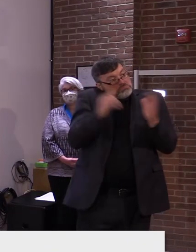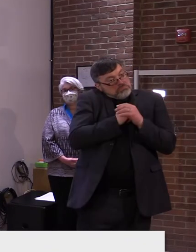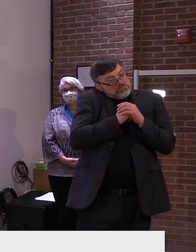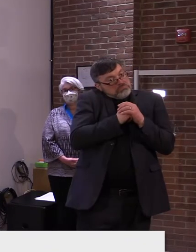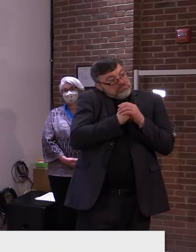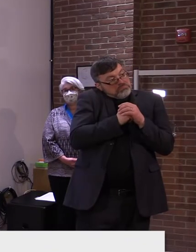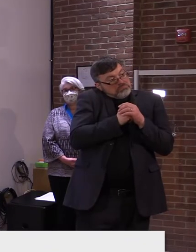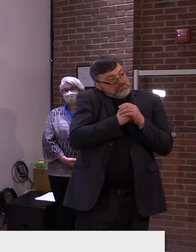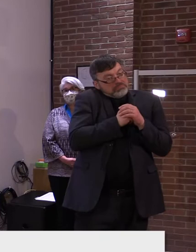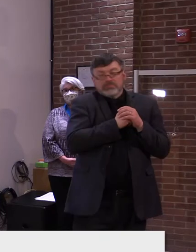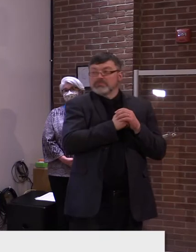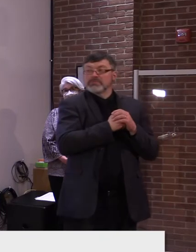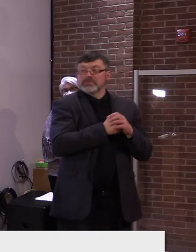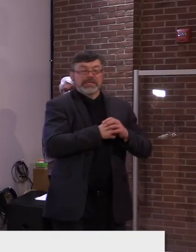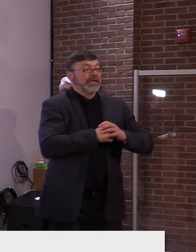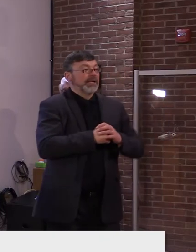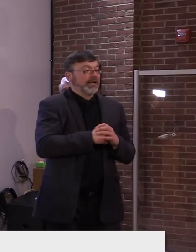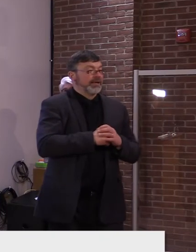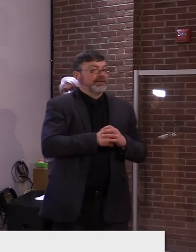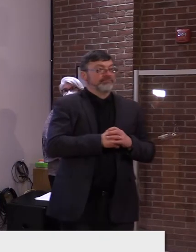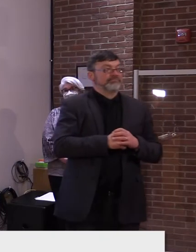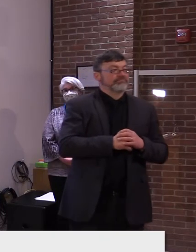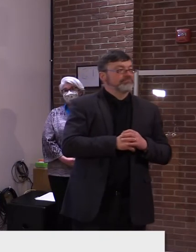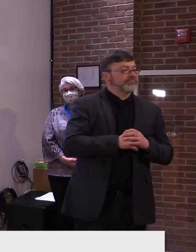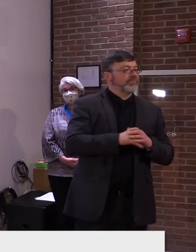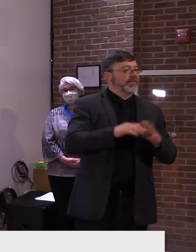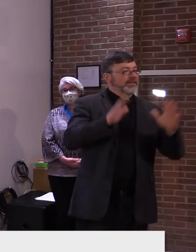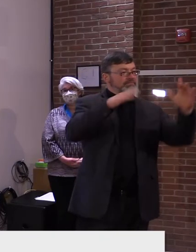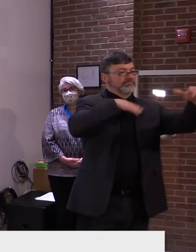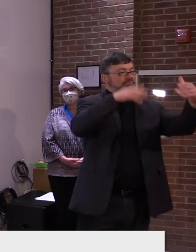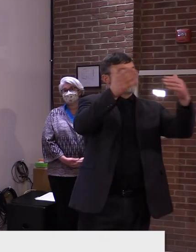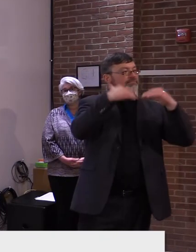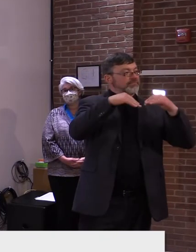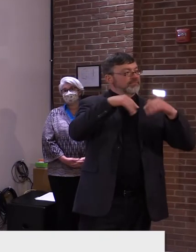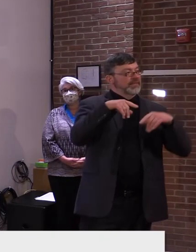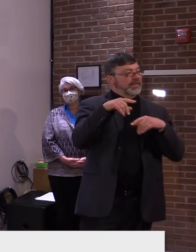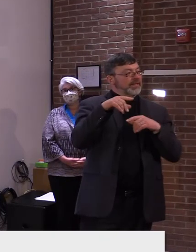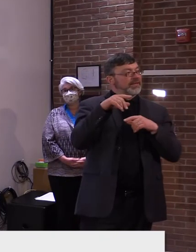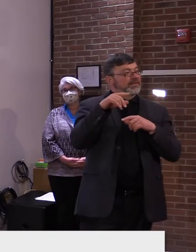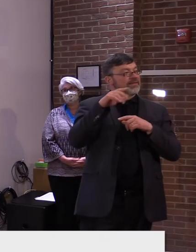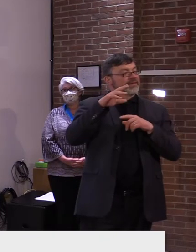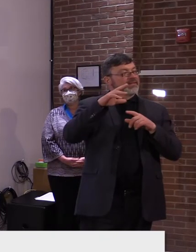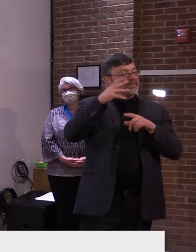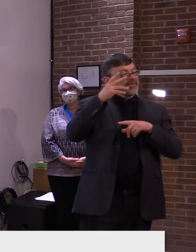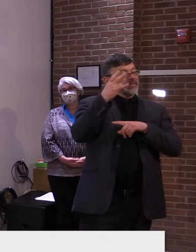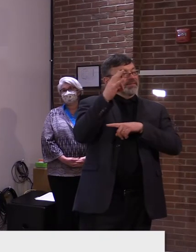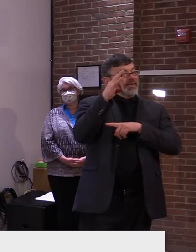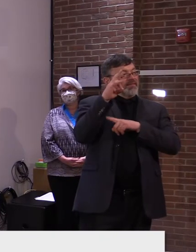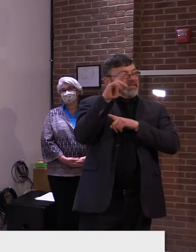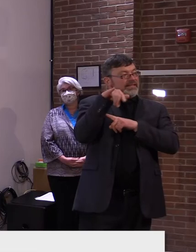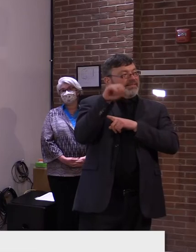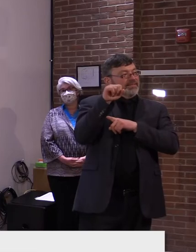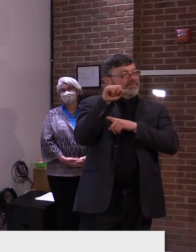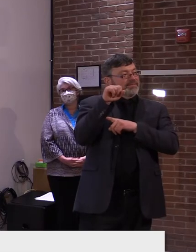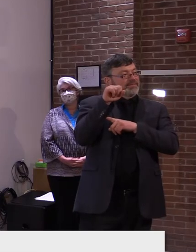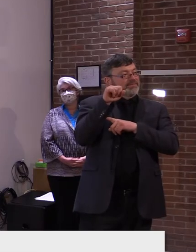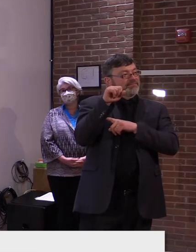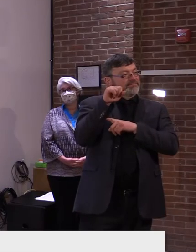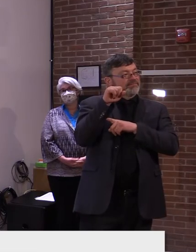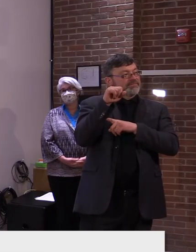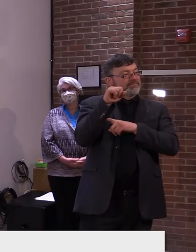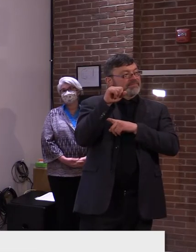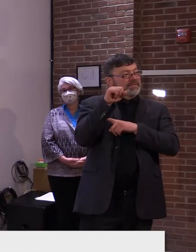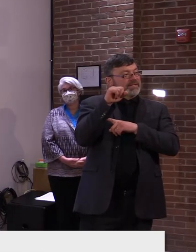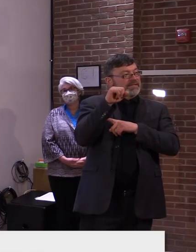Yeah, hi. I have a couple questions about the recent moves to relax some of our restrictions. Specifically, I'm thinking of the unvaccinated